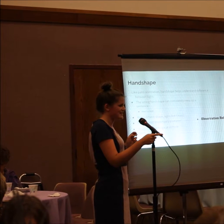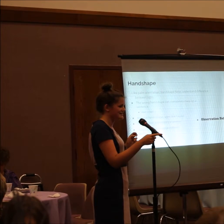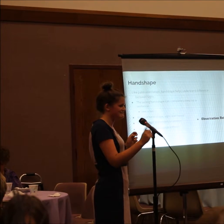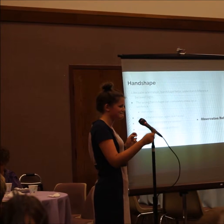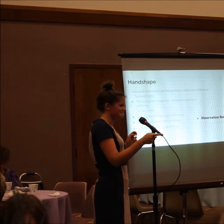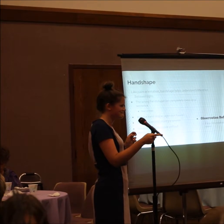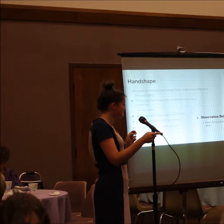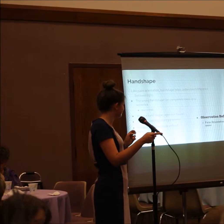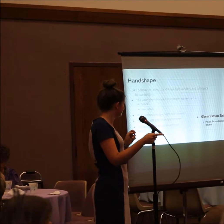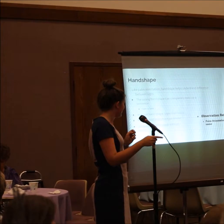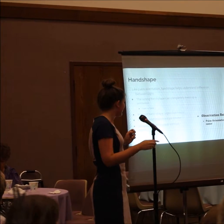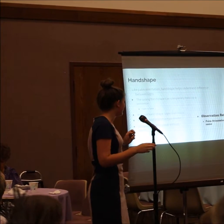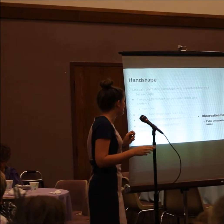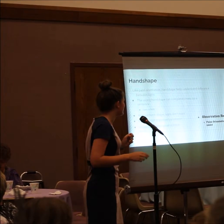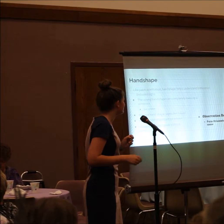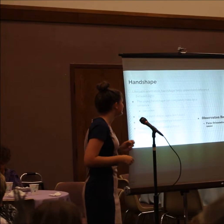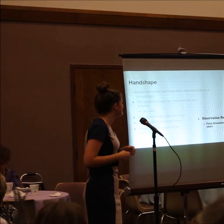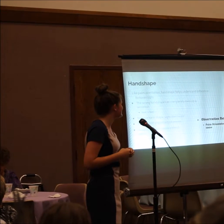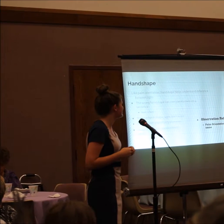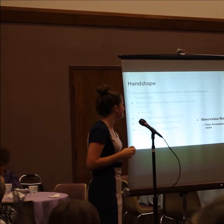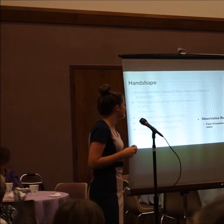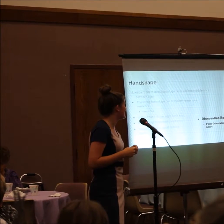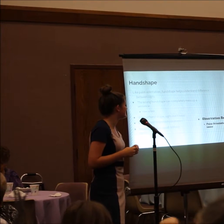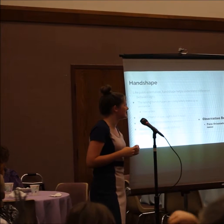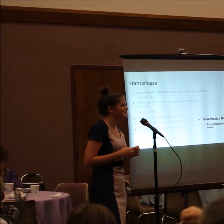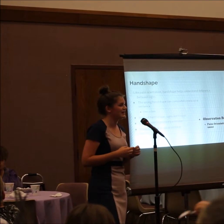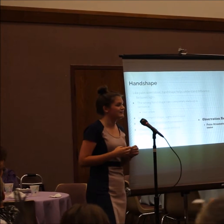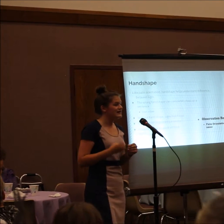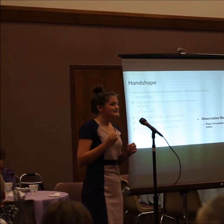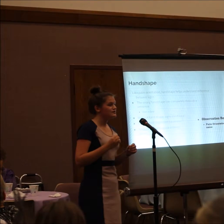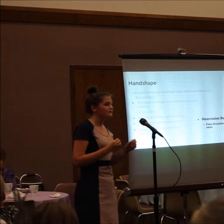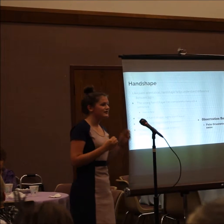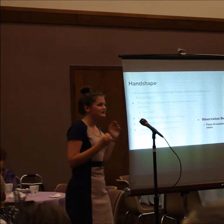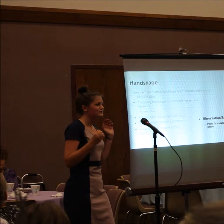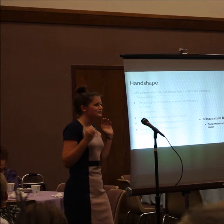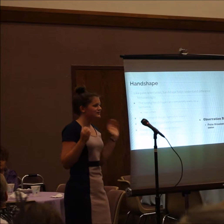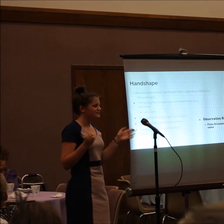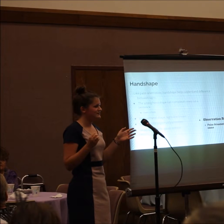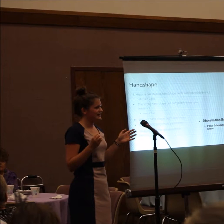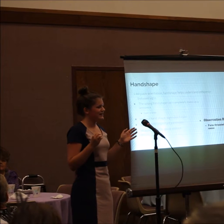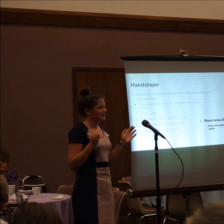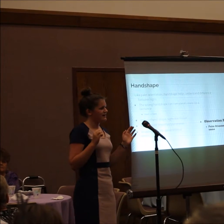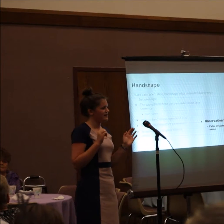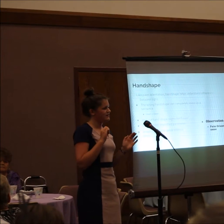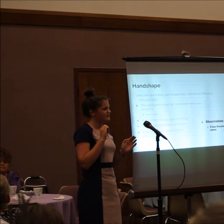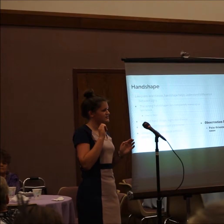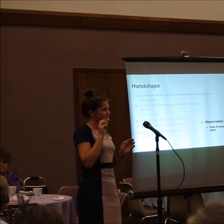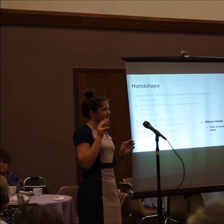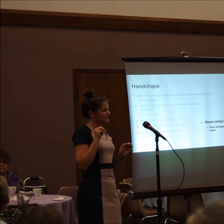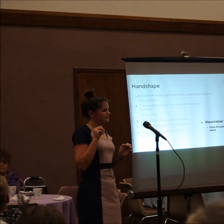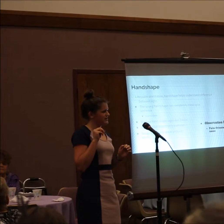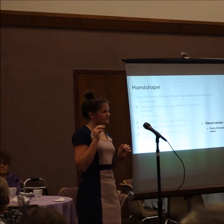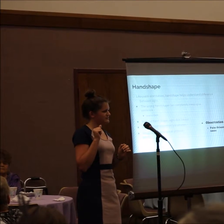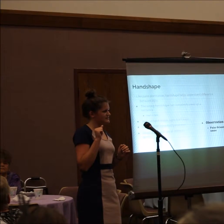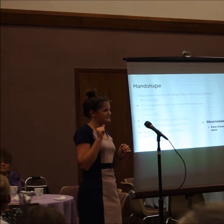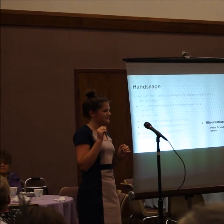made. Palm orientation, signing my name. So when you communicate spelling out your name, because you